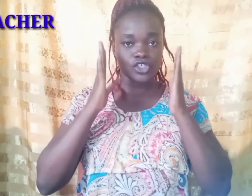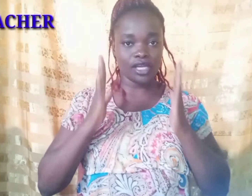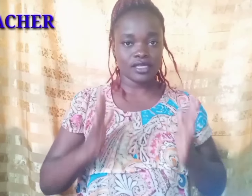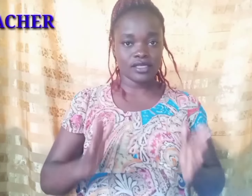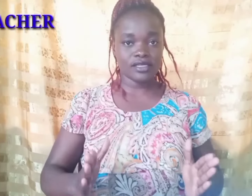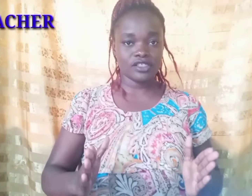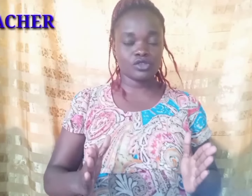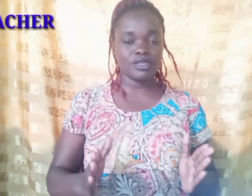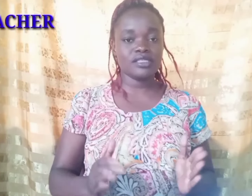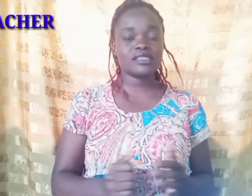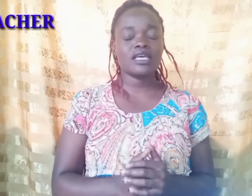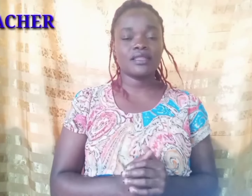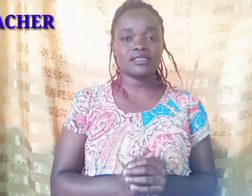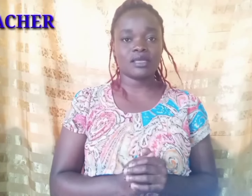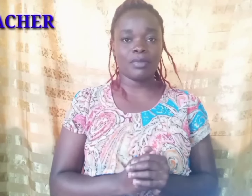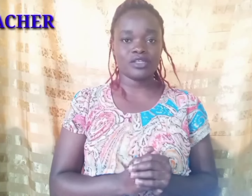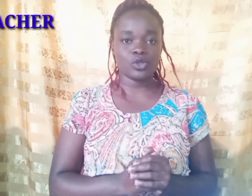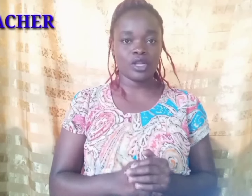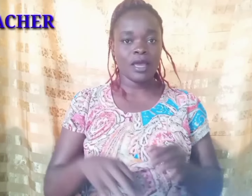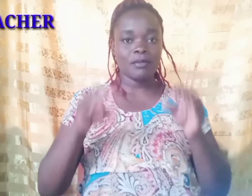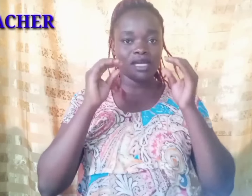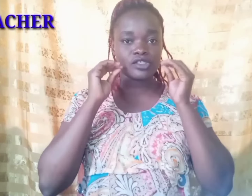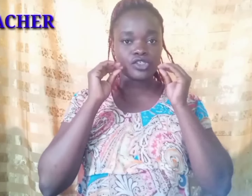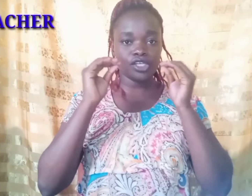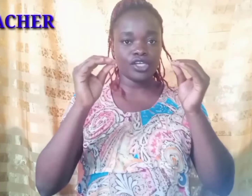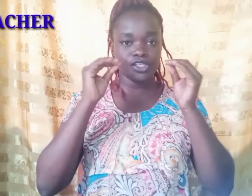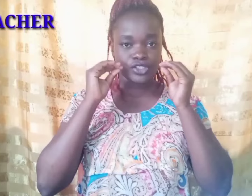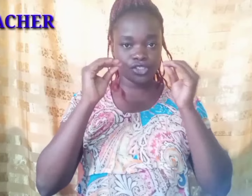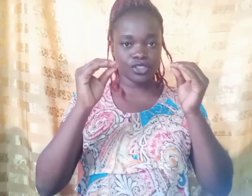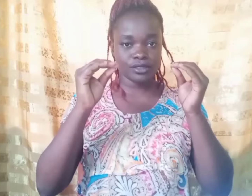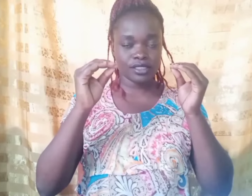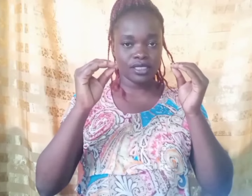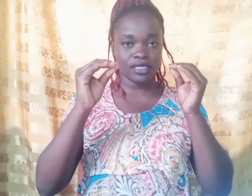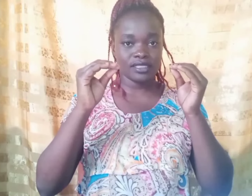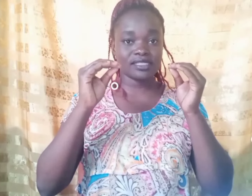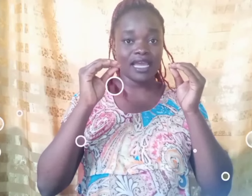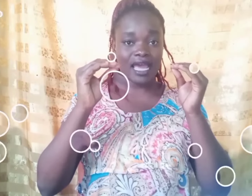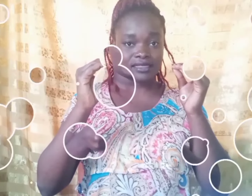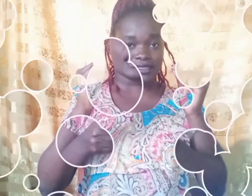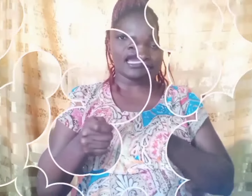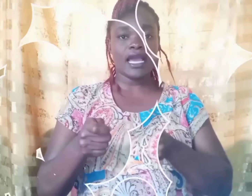teacher, it means that's a person. But teach is the act.